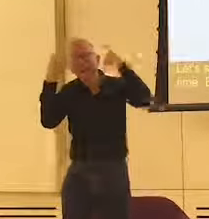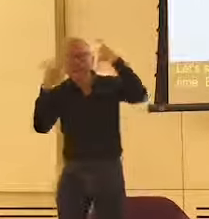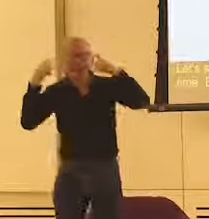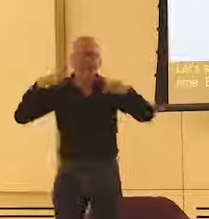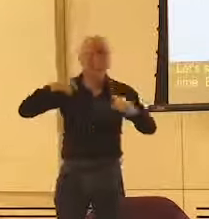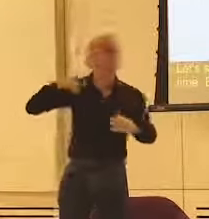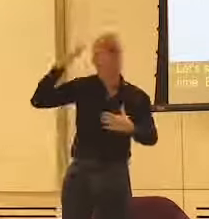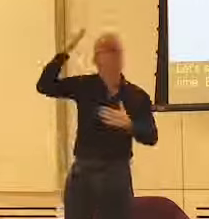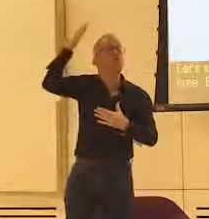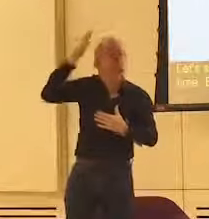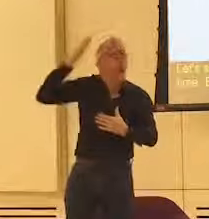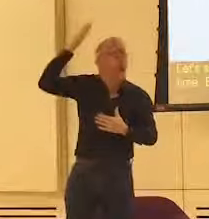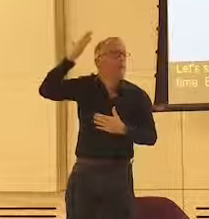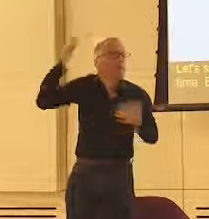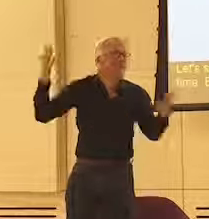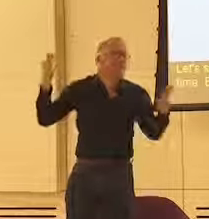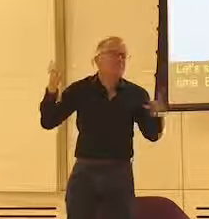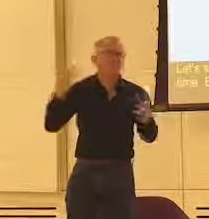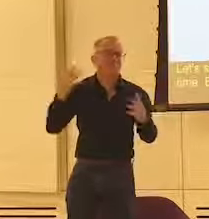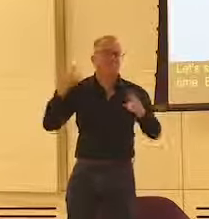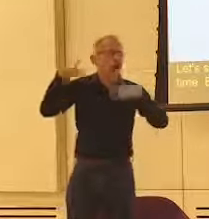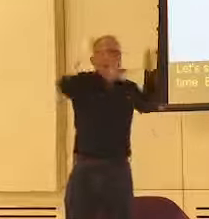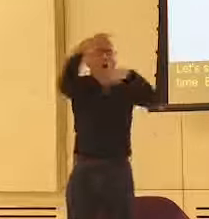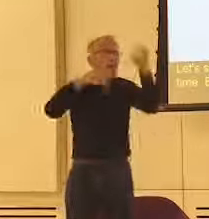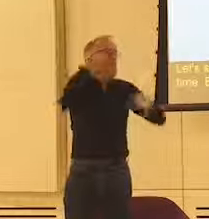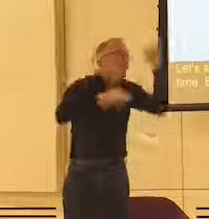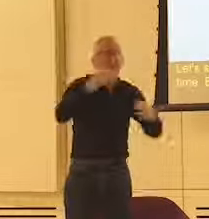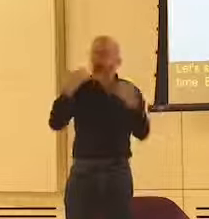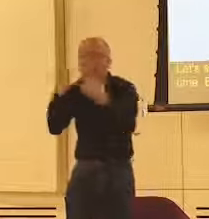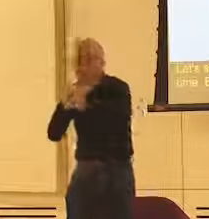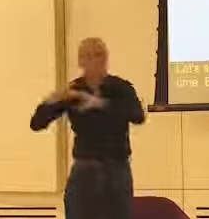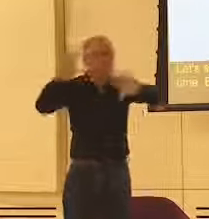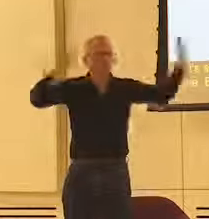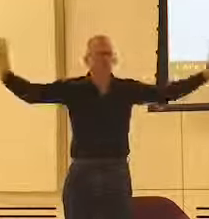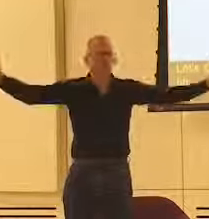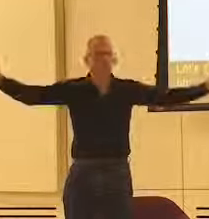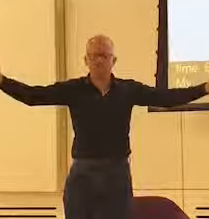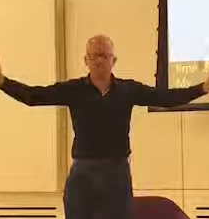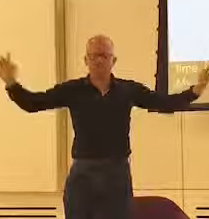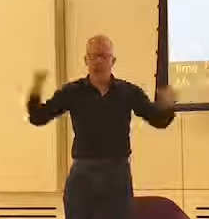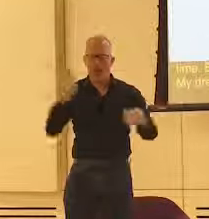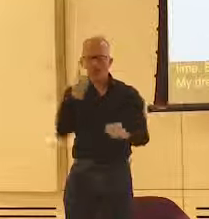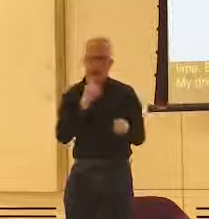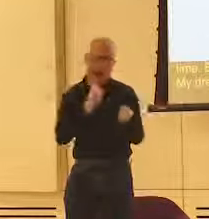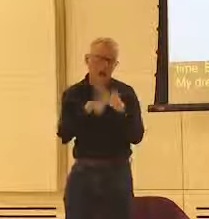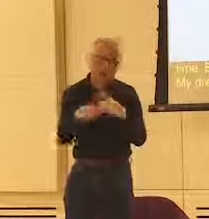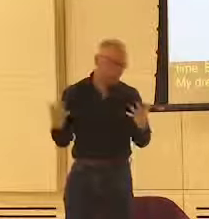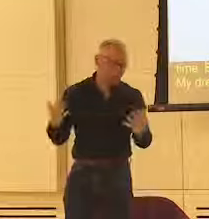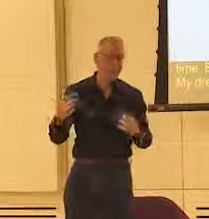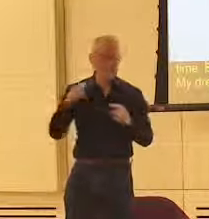was saying. My dream, in all the thing, you know, the politics and all that set